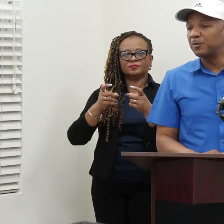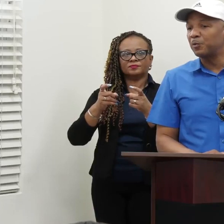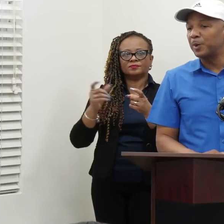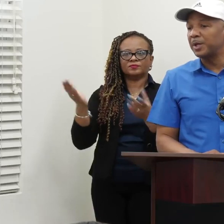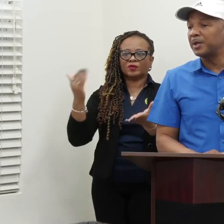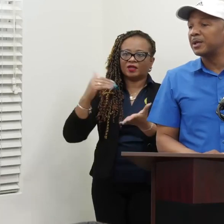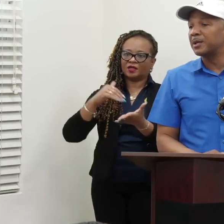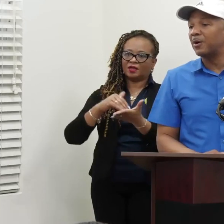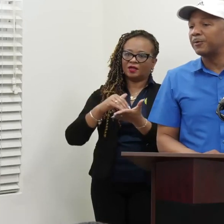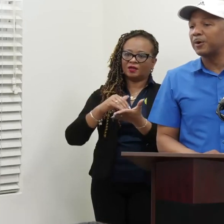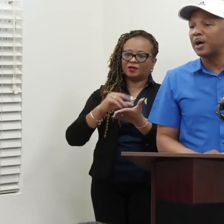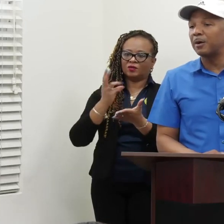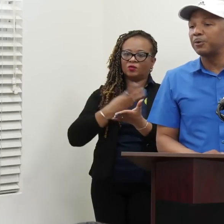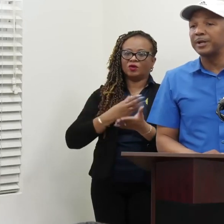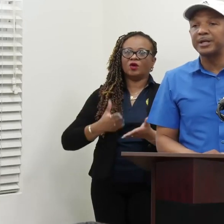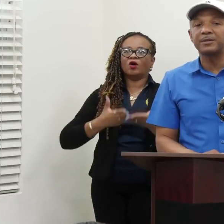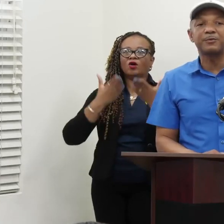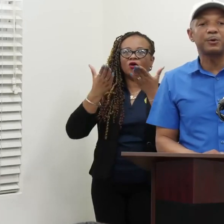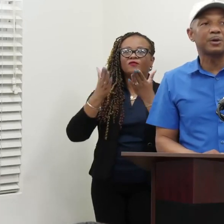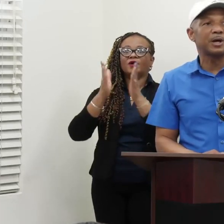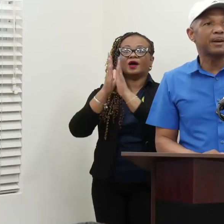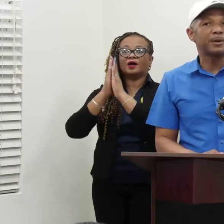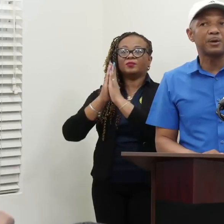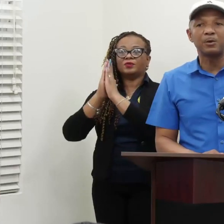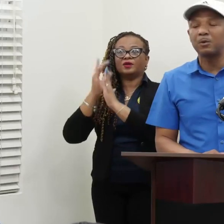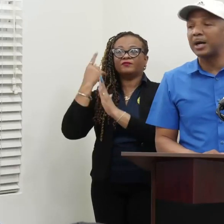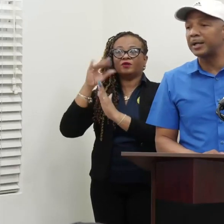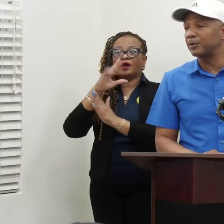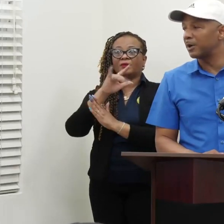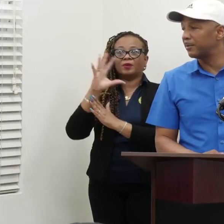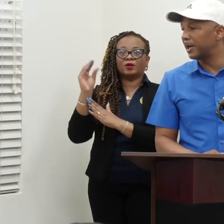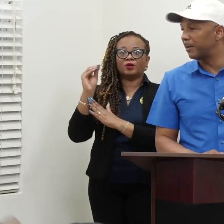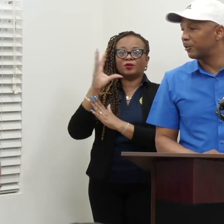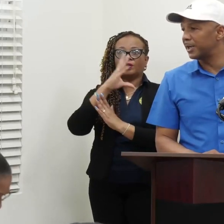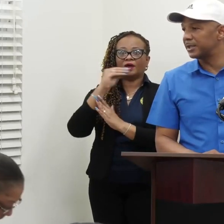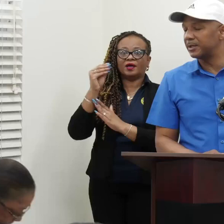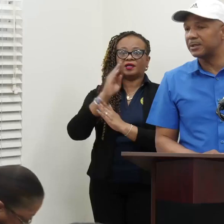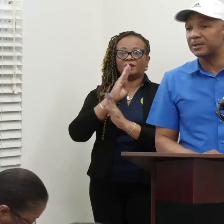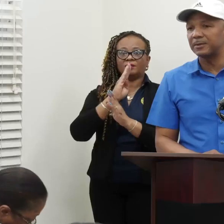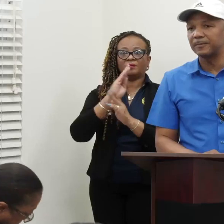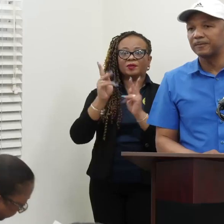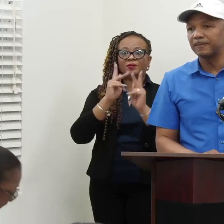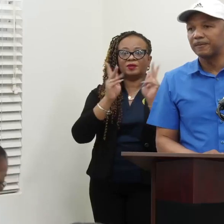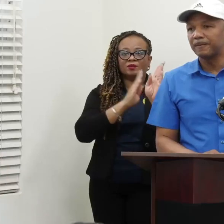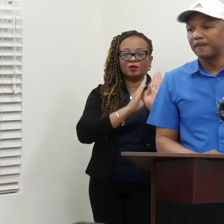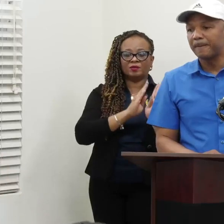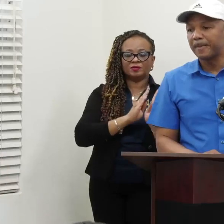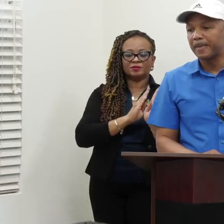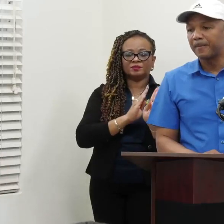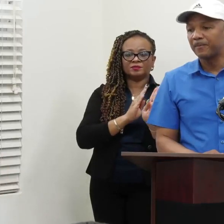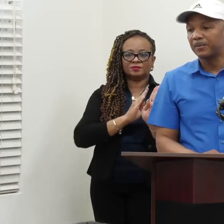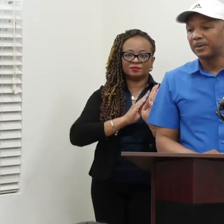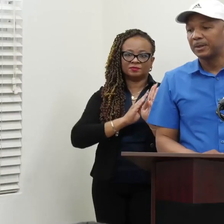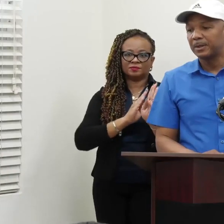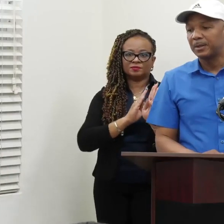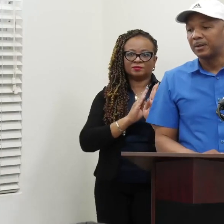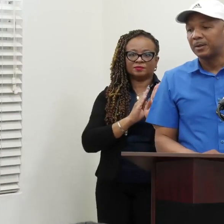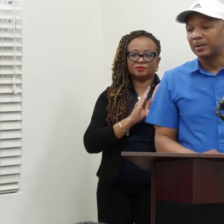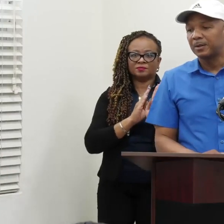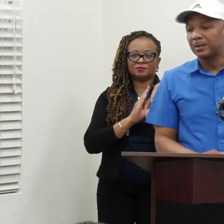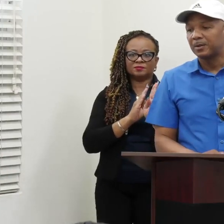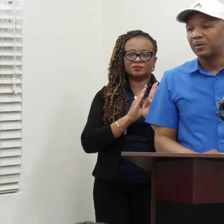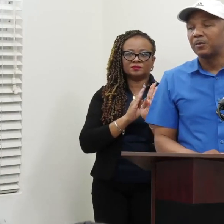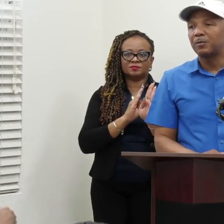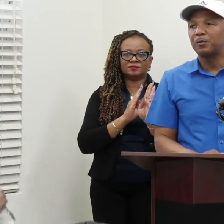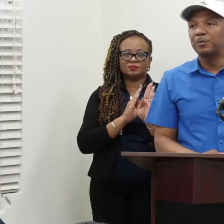Again, we offer our prayers for Abaco and Bahama residents. Nous toujours prier pour tout le monde qui est dans Abaco